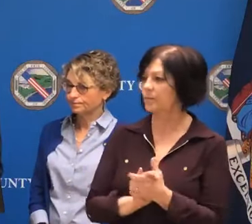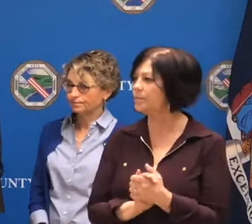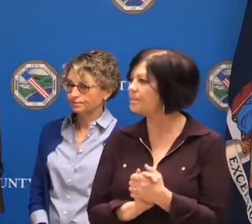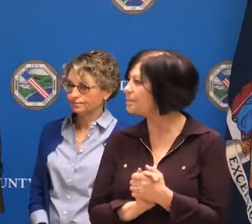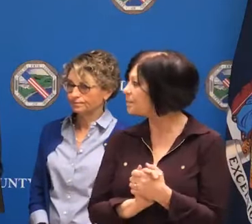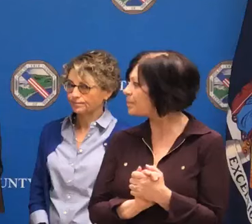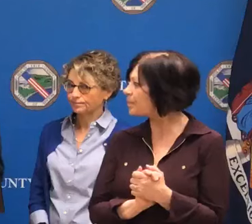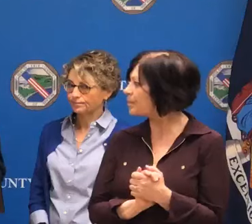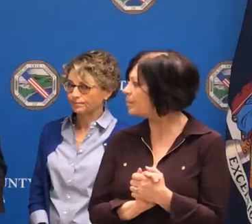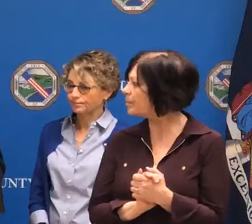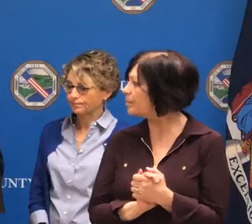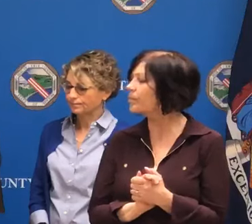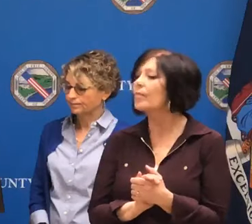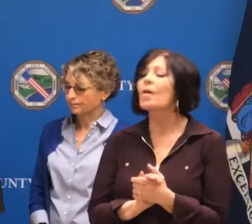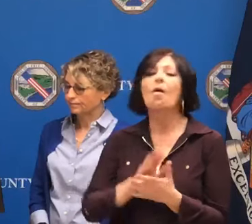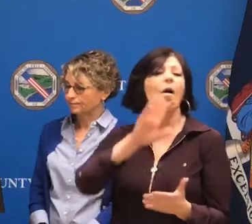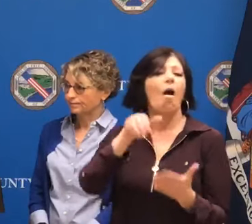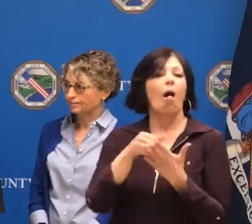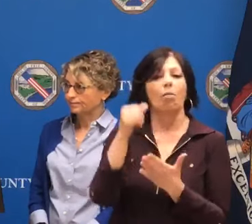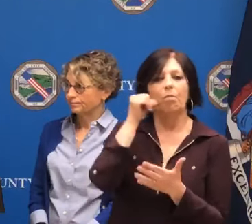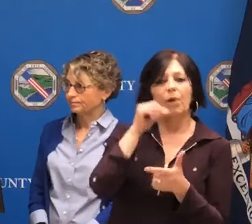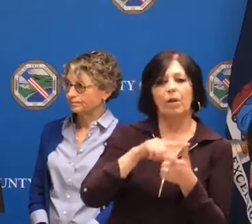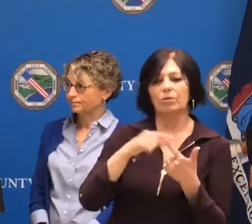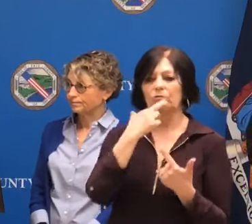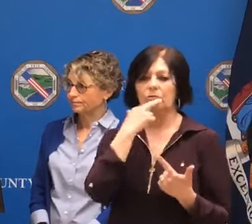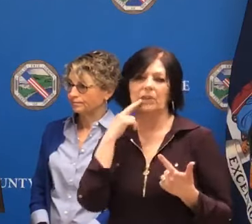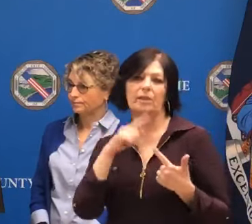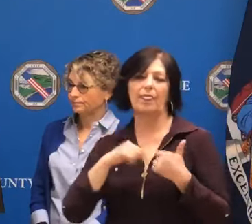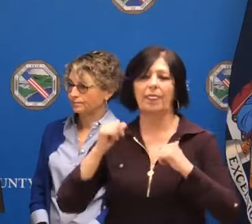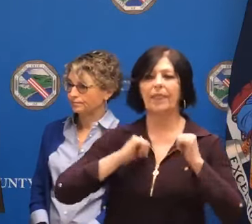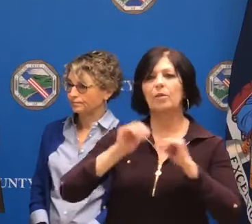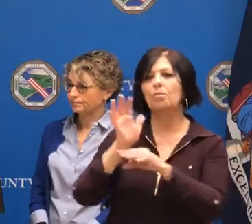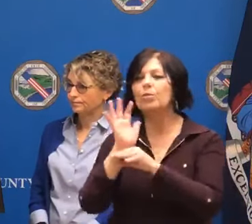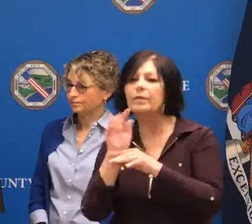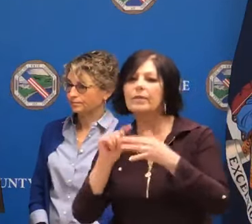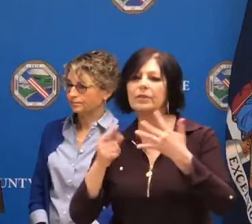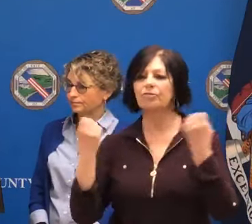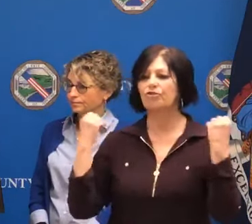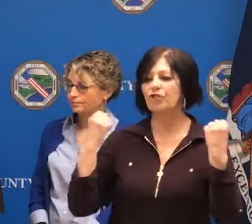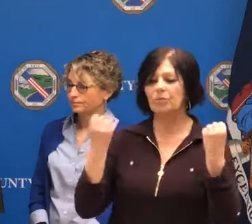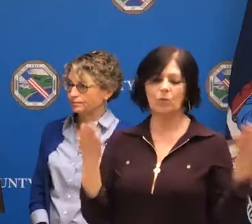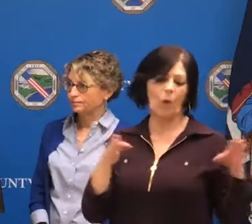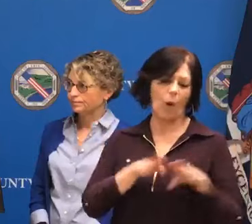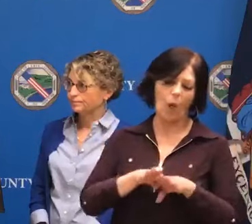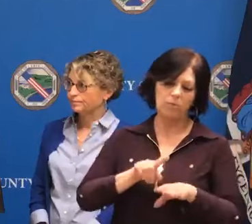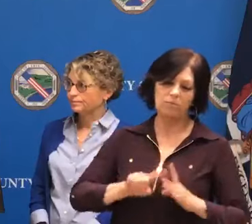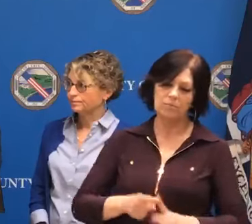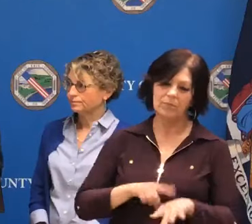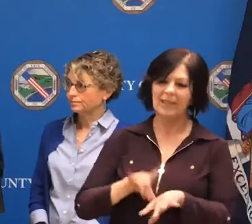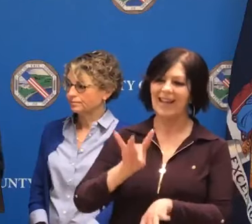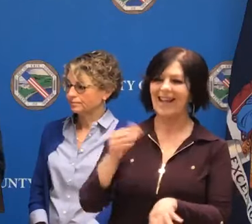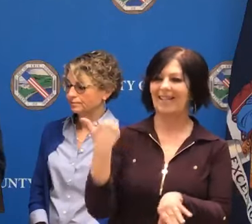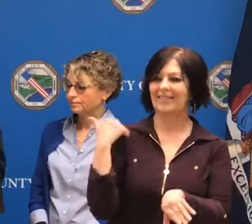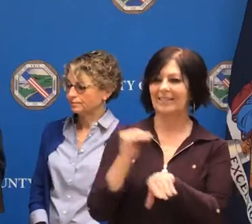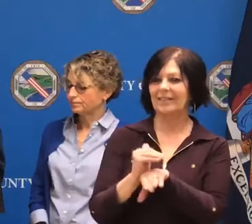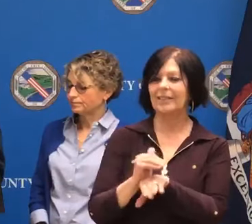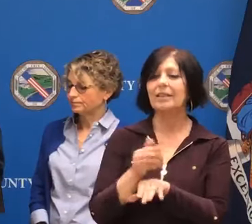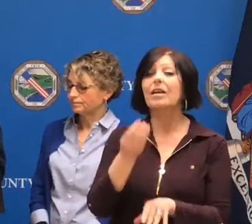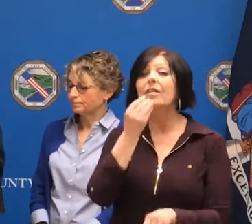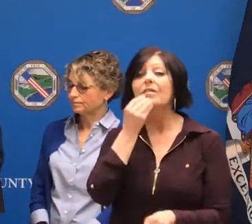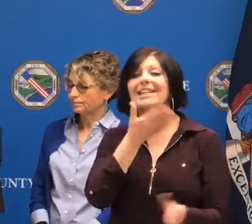that. Of course, all bars, restaurants, theaters, gyms, casinos are closed as of 8 p.m. yesterday. Takeout food only.